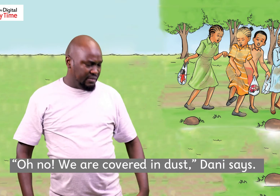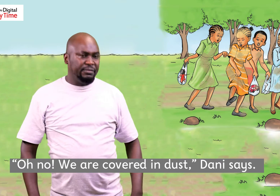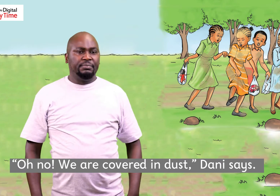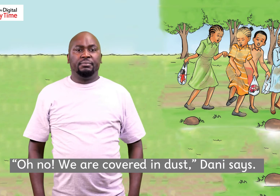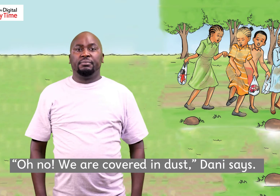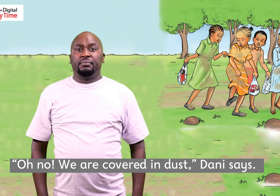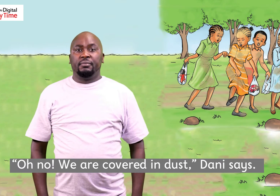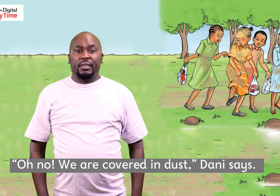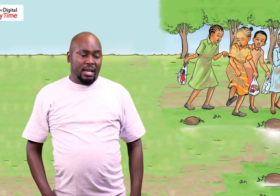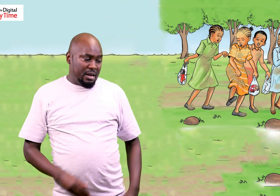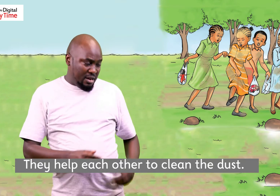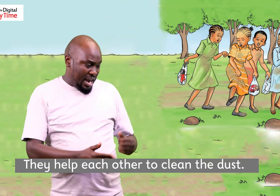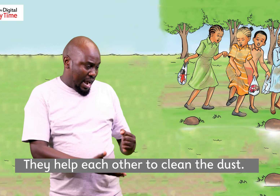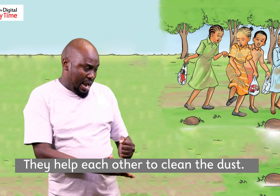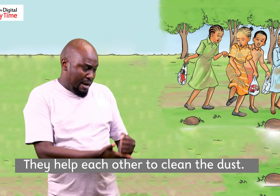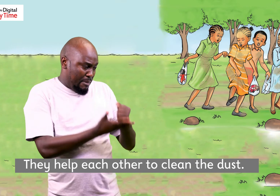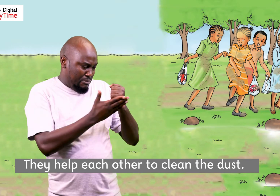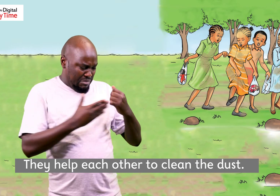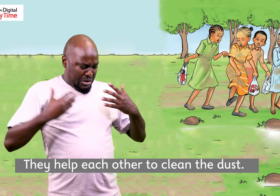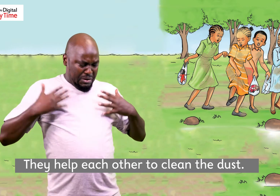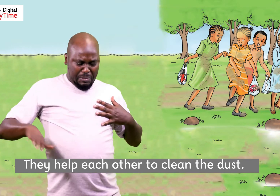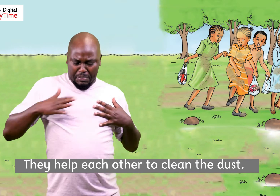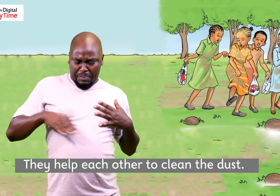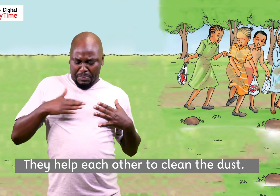Danny says.